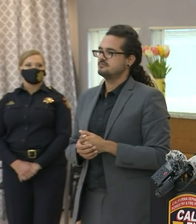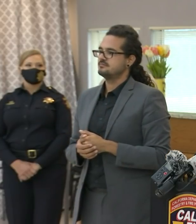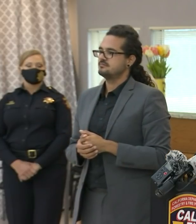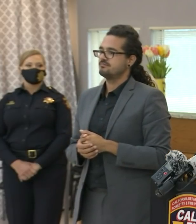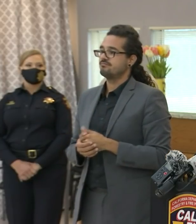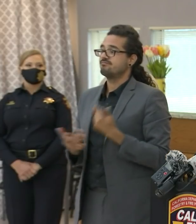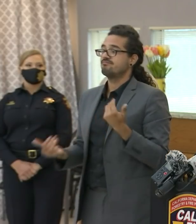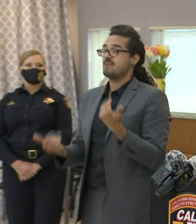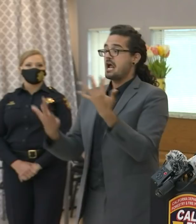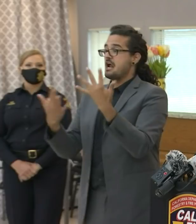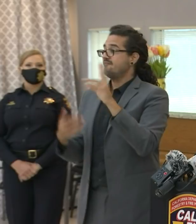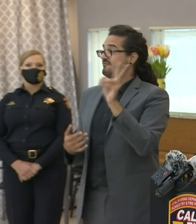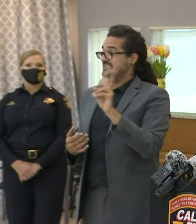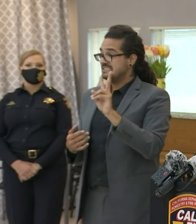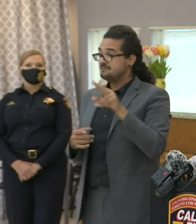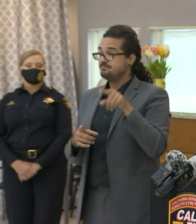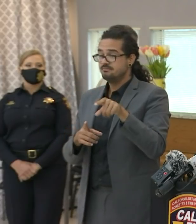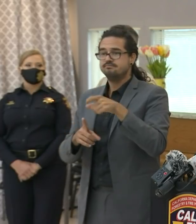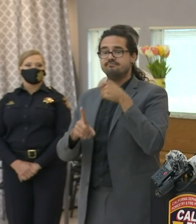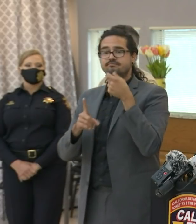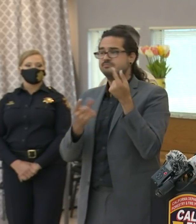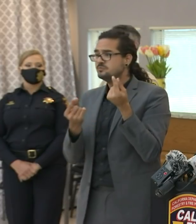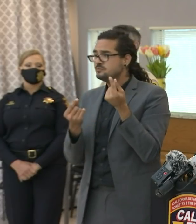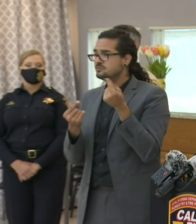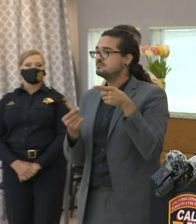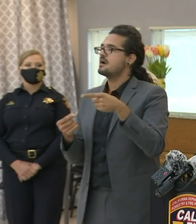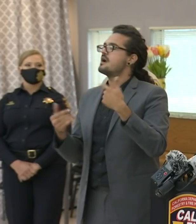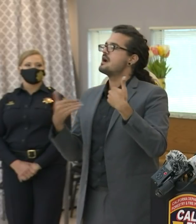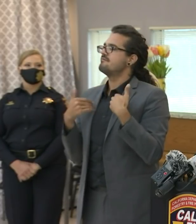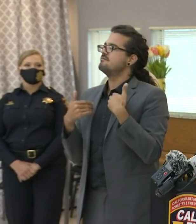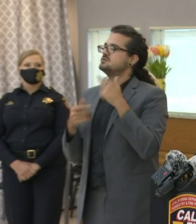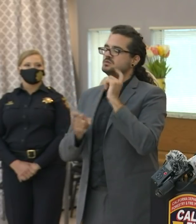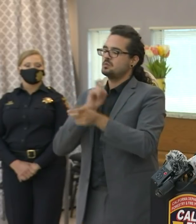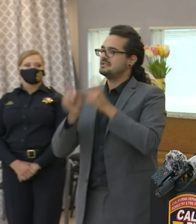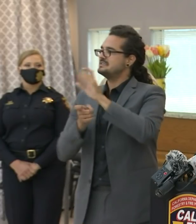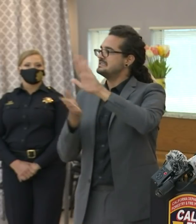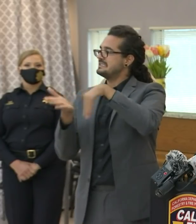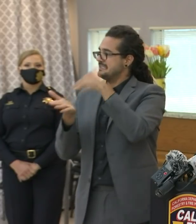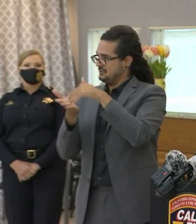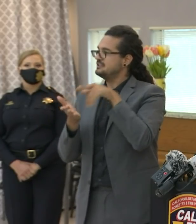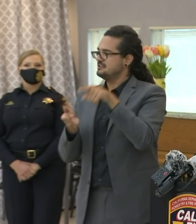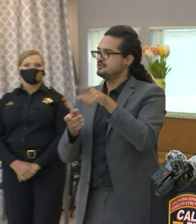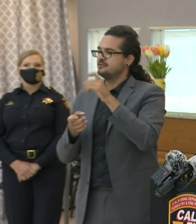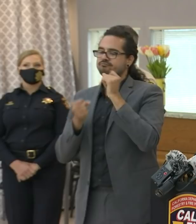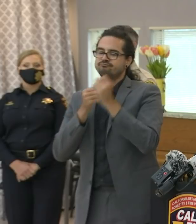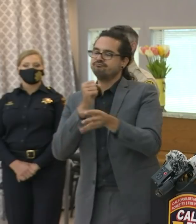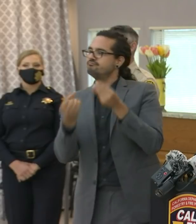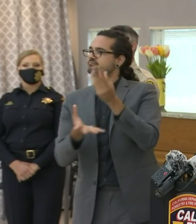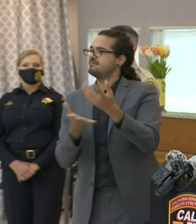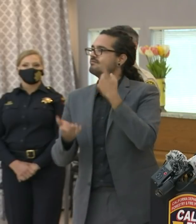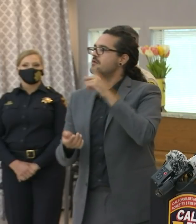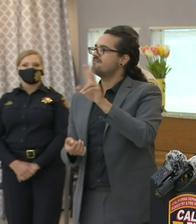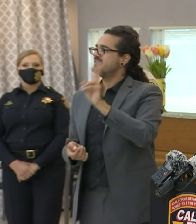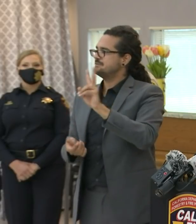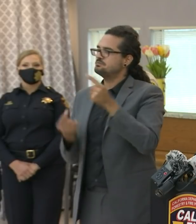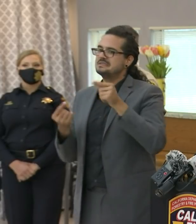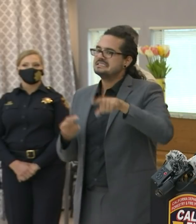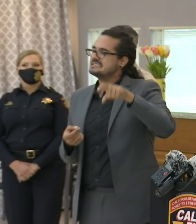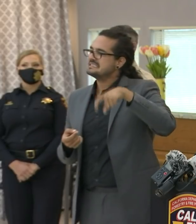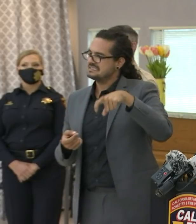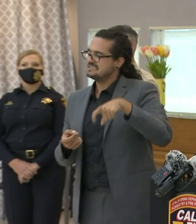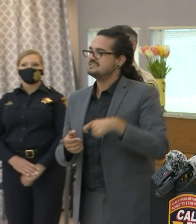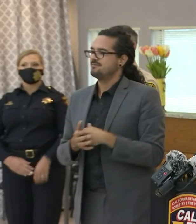as the local donation centers in your community. With that, happy to open it up to any questions. Can you address